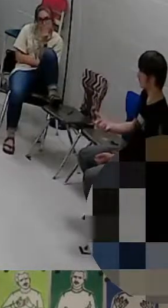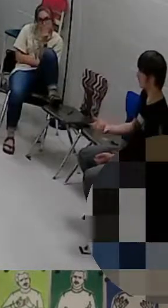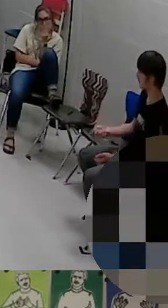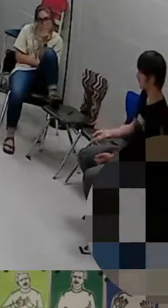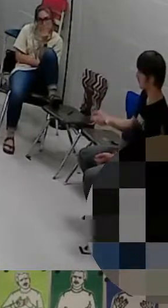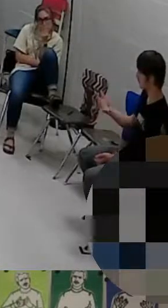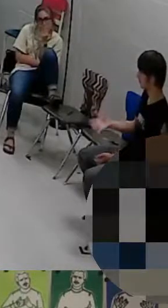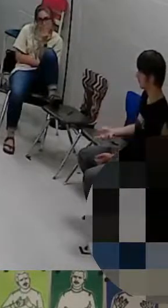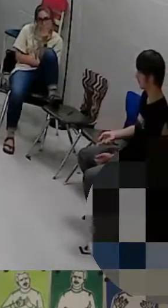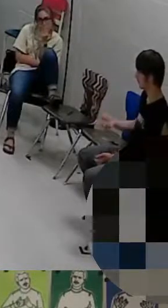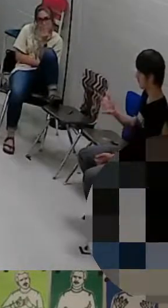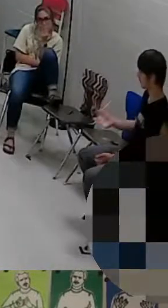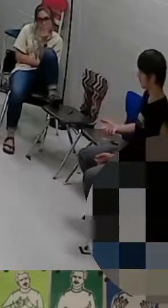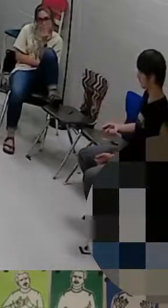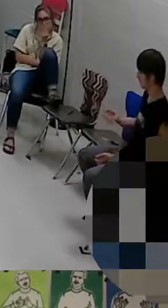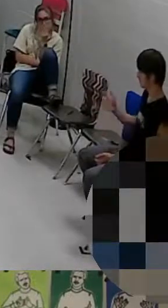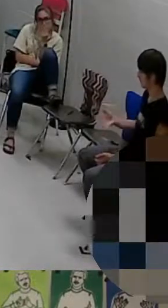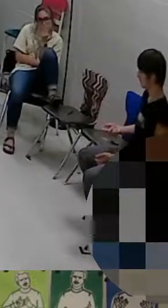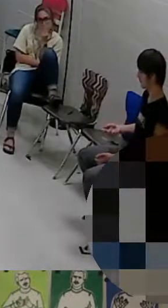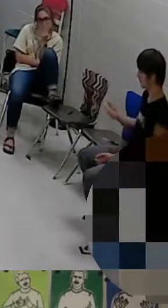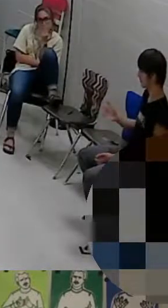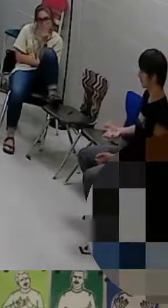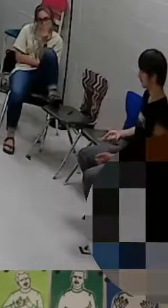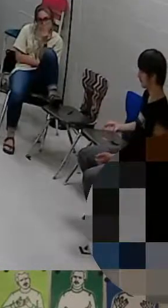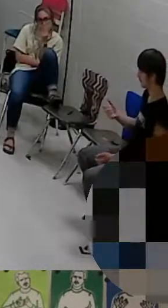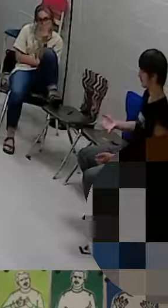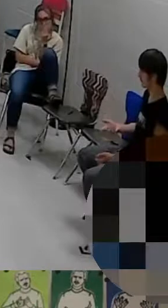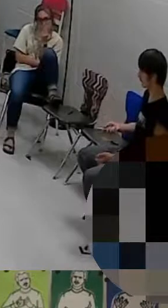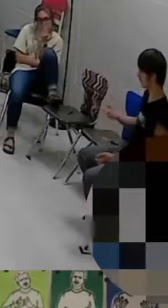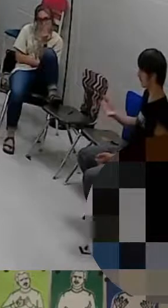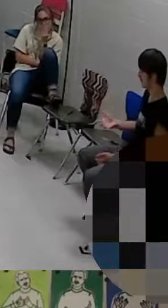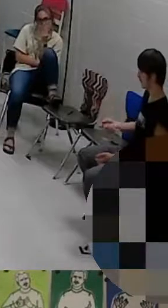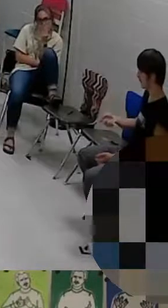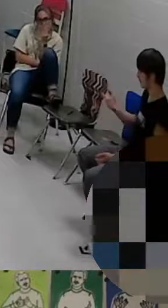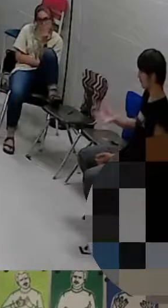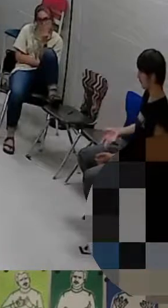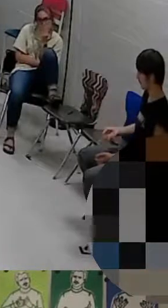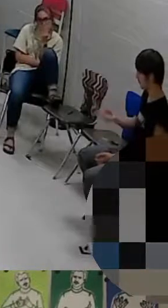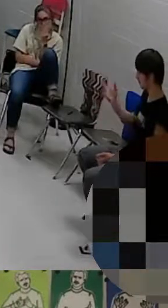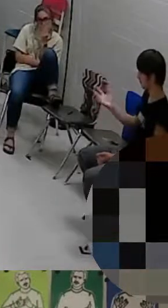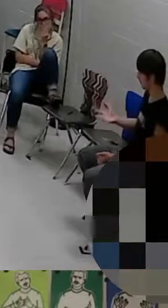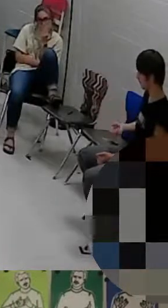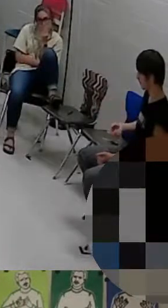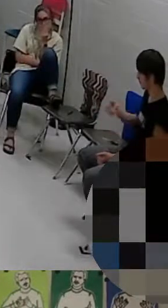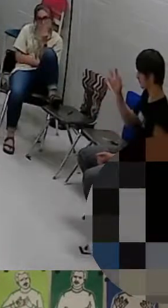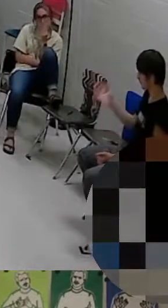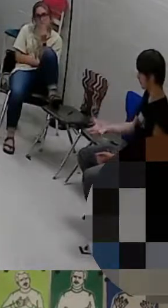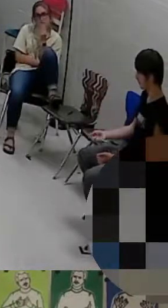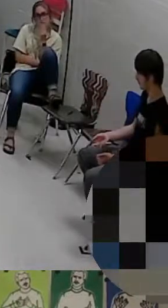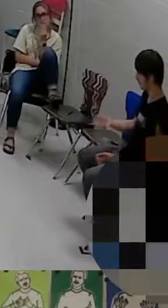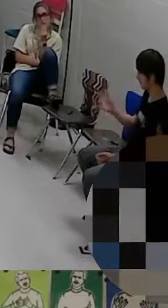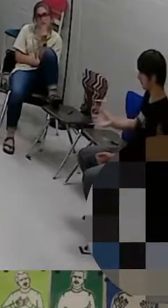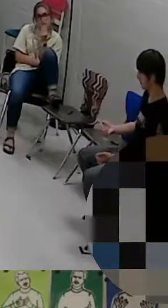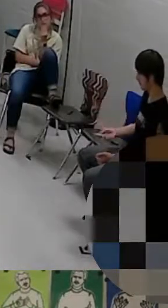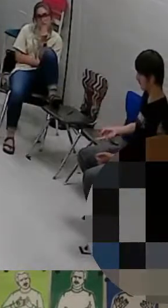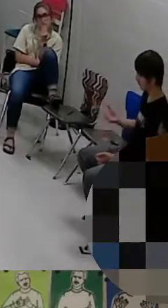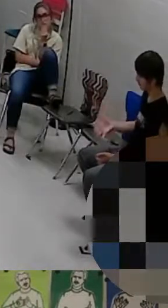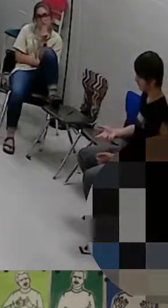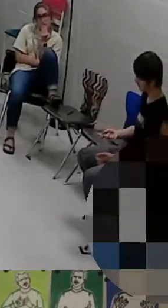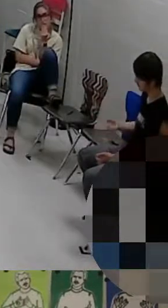Oh, she's saying her mom opened the door. or she's struggling, she can't. Yeah. open the door. But she is showing none of her head, Alright, alright. so like this, like when she's talking